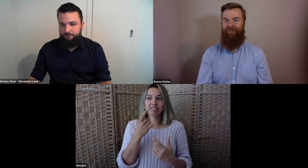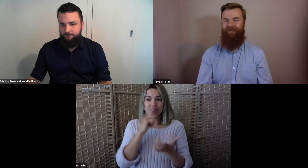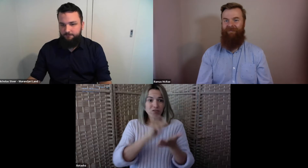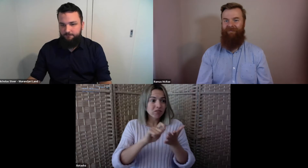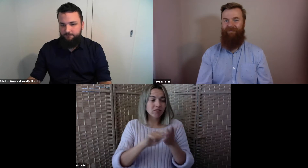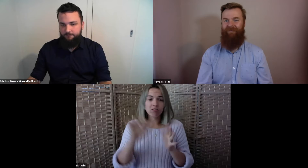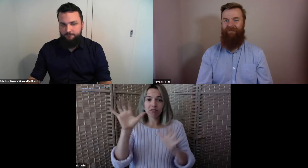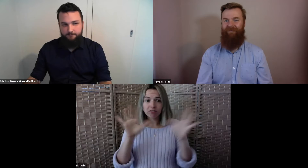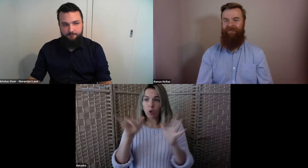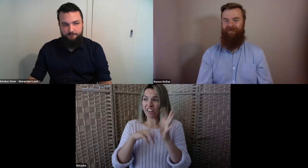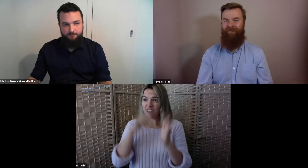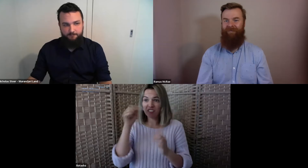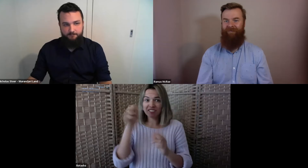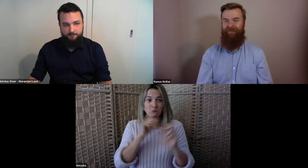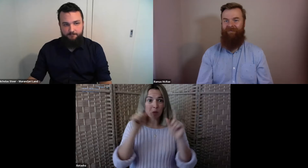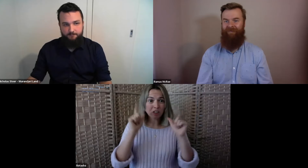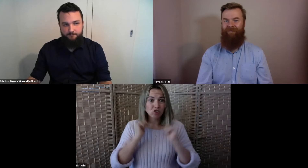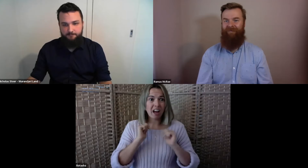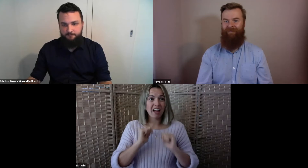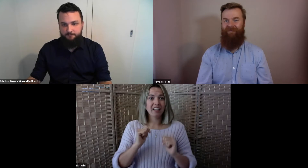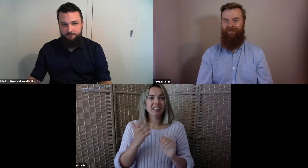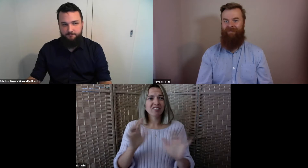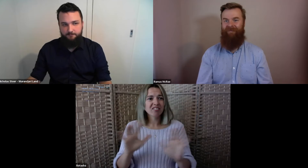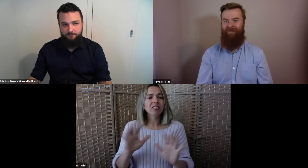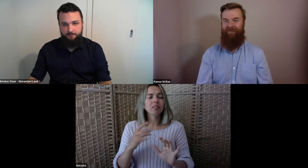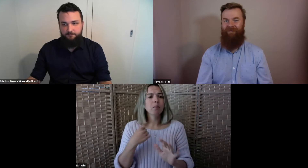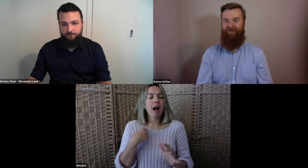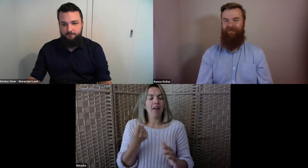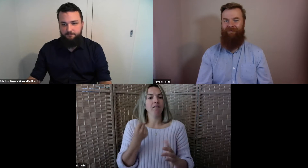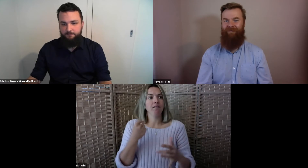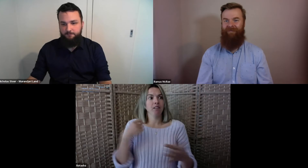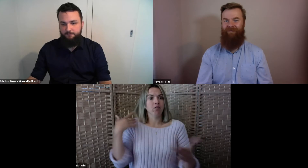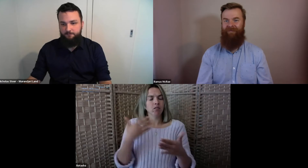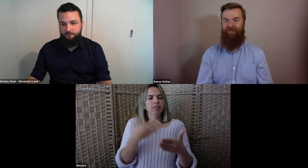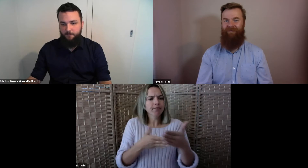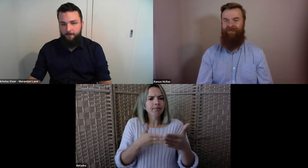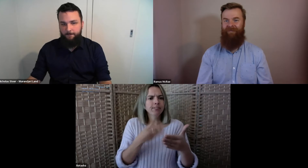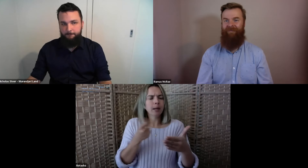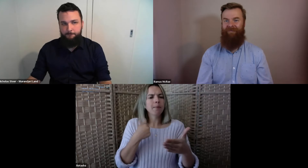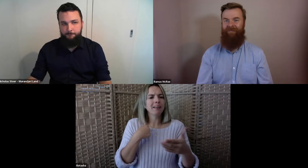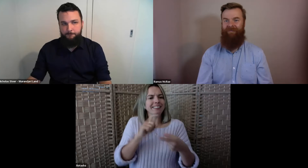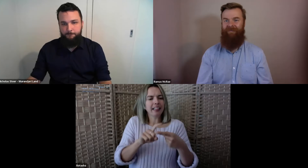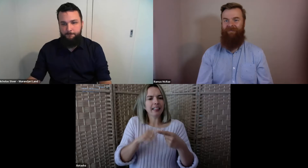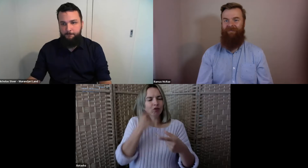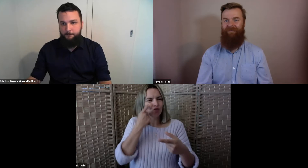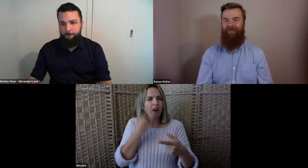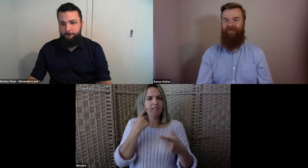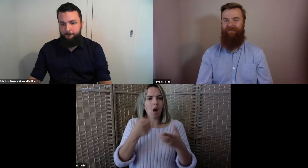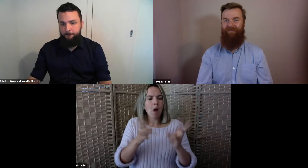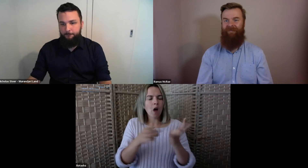fear. There's different ways of communicating with us, using mime, using gesture, even pen and paper. It's not something to be fearful